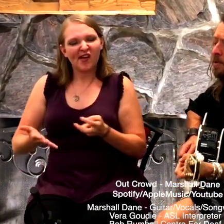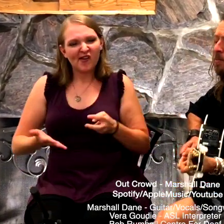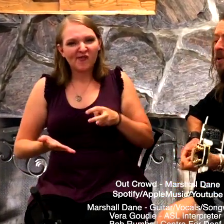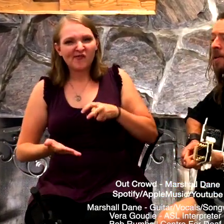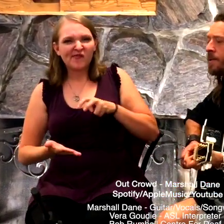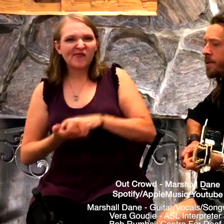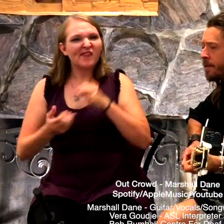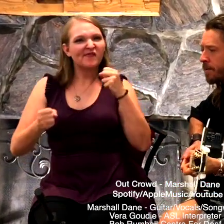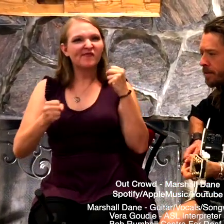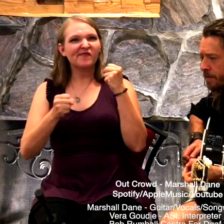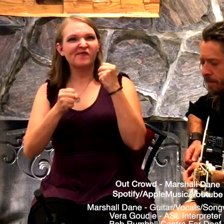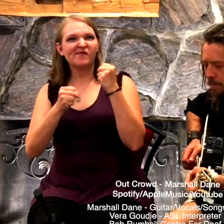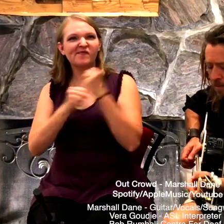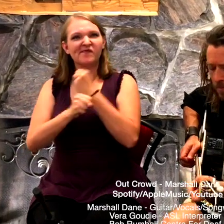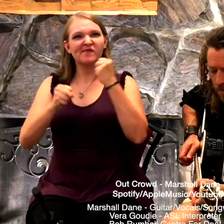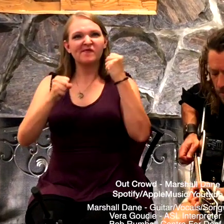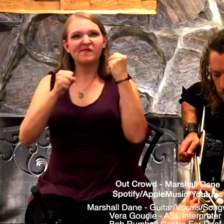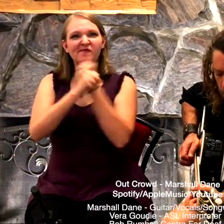damn good reason